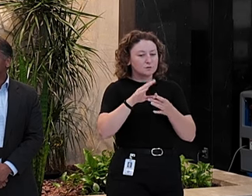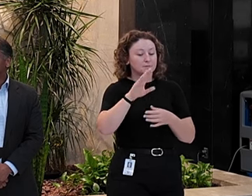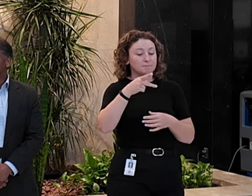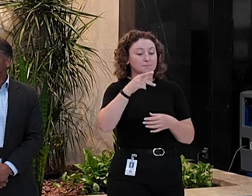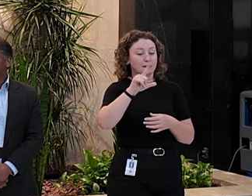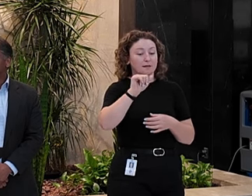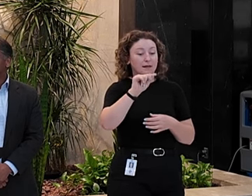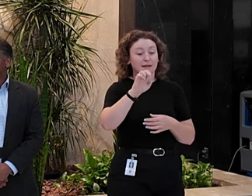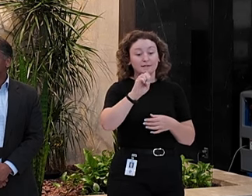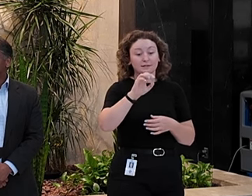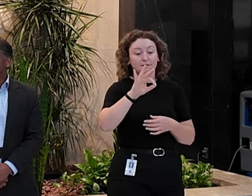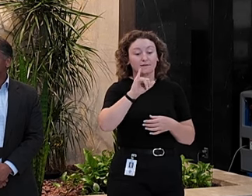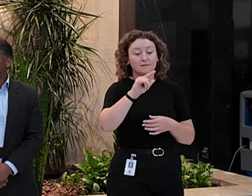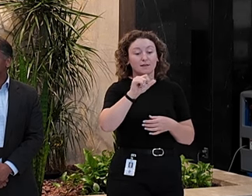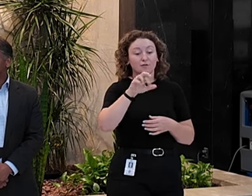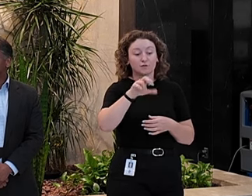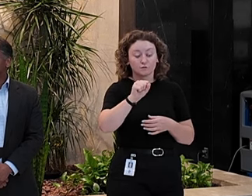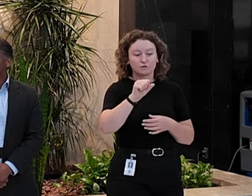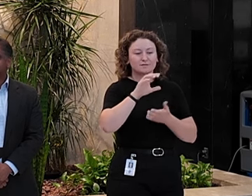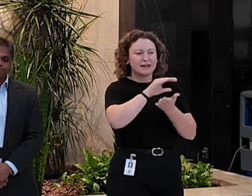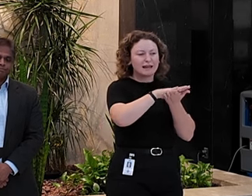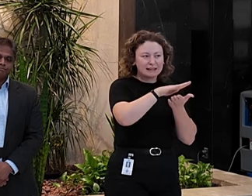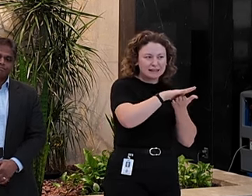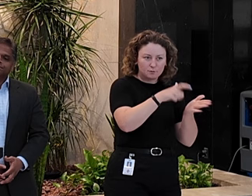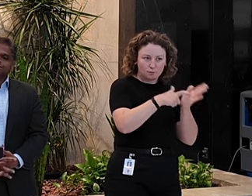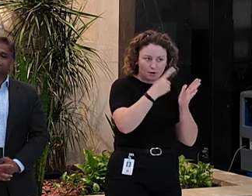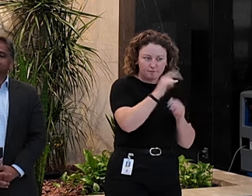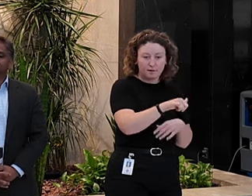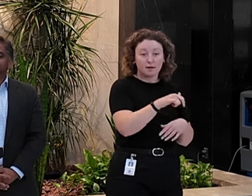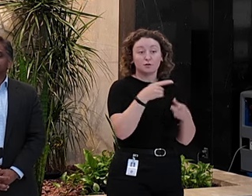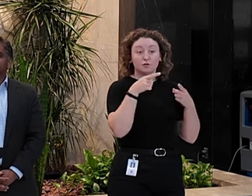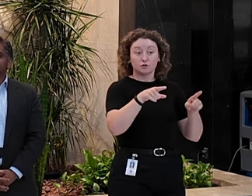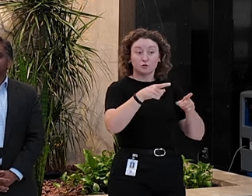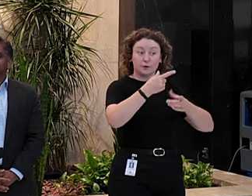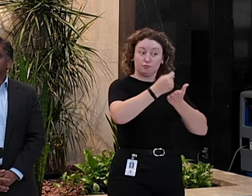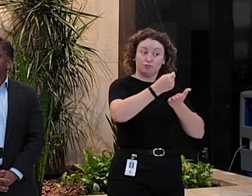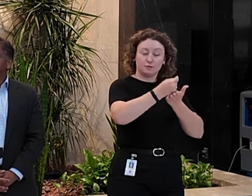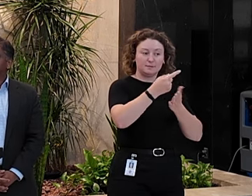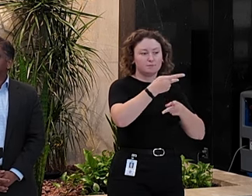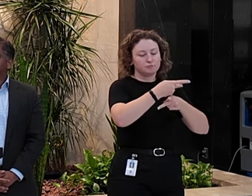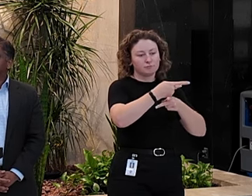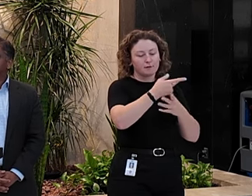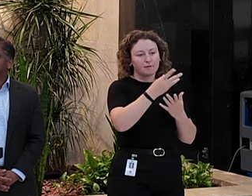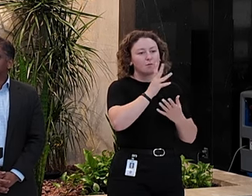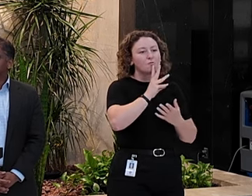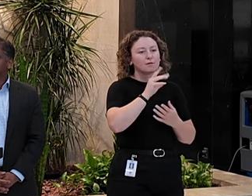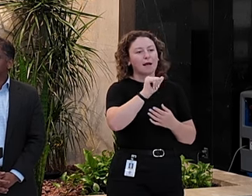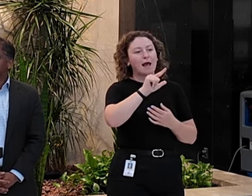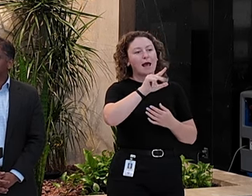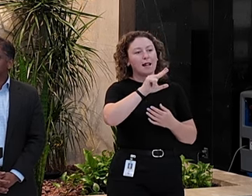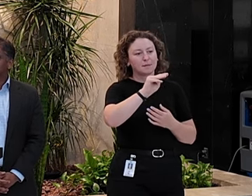settlers in the basins and the cleaning that needed to take place for that. During the treatment process, alum builds up on